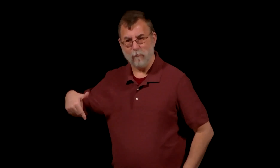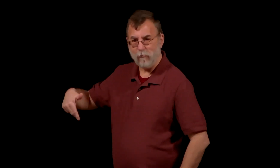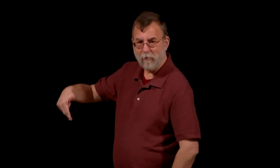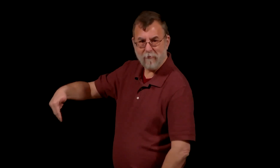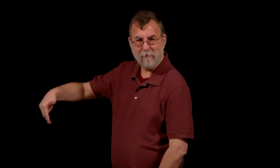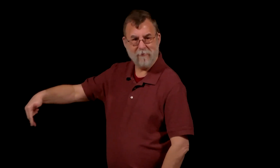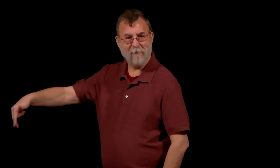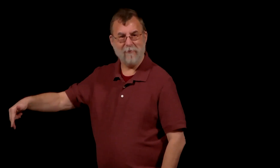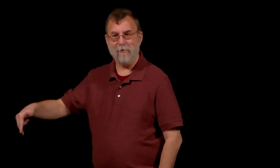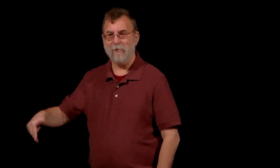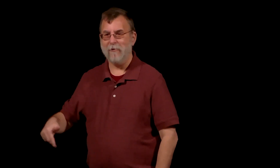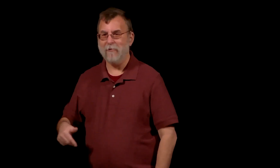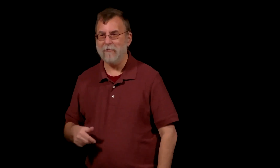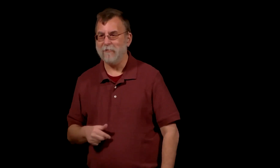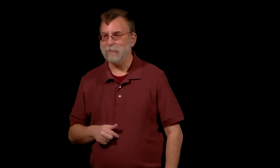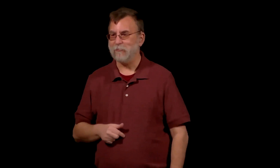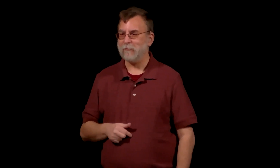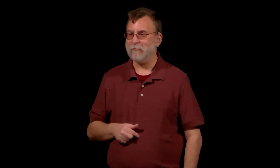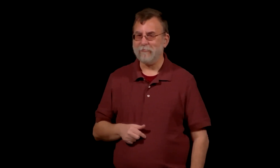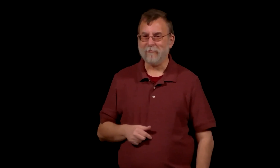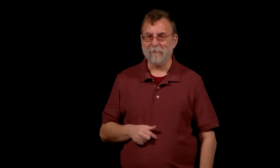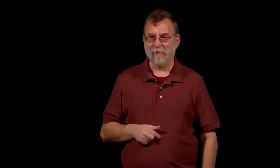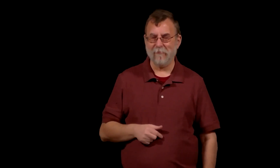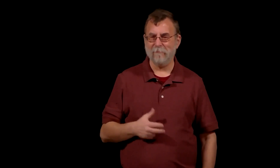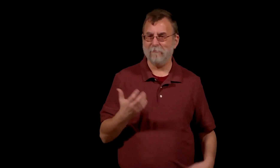Should I walk away? You guys just want, you want to be done for the day? No?